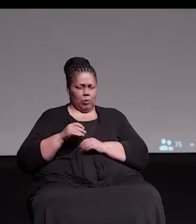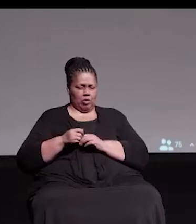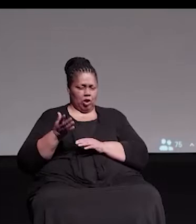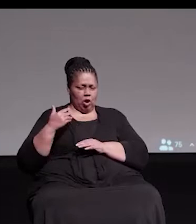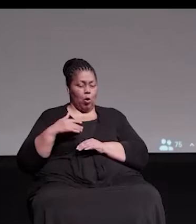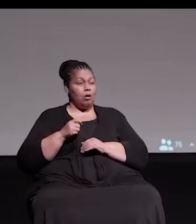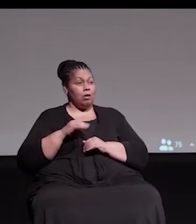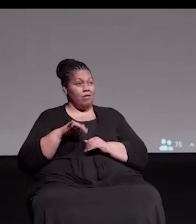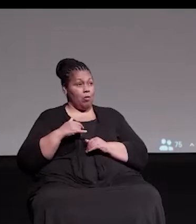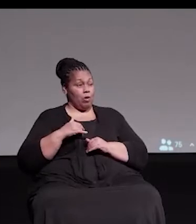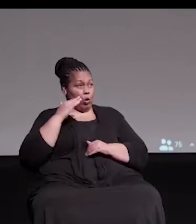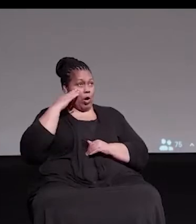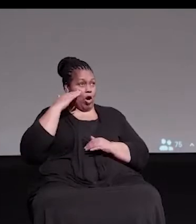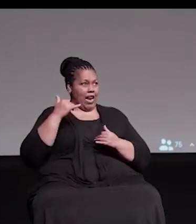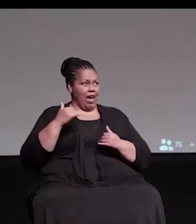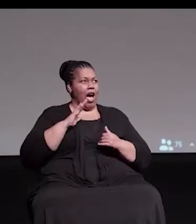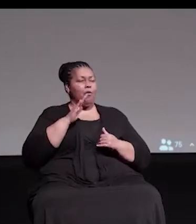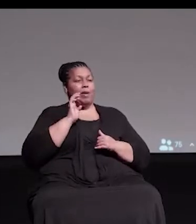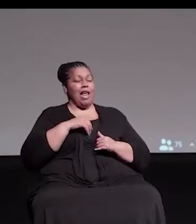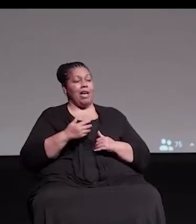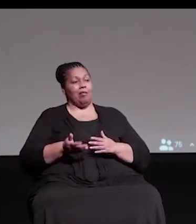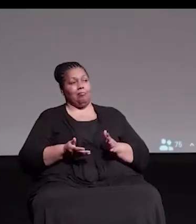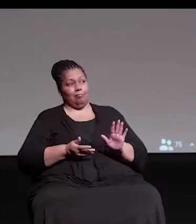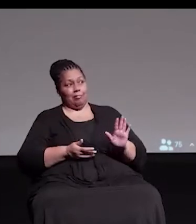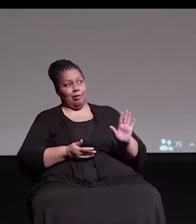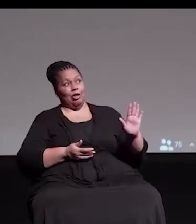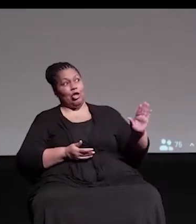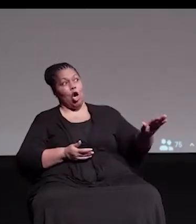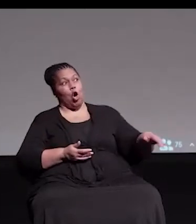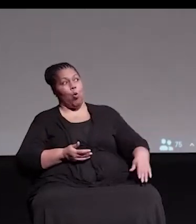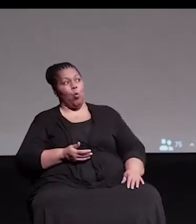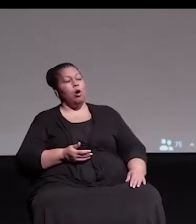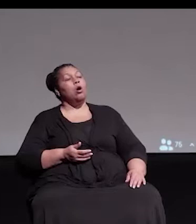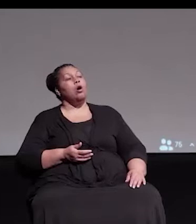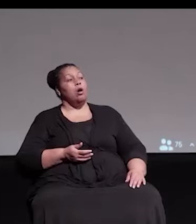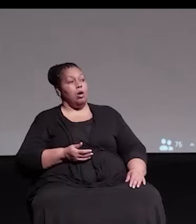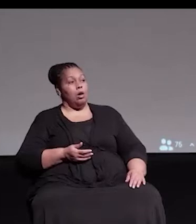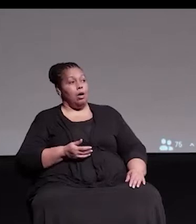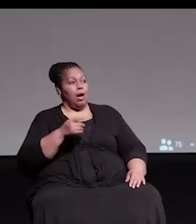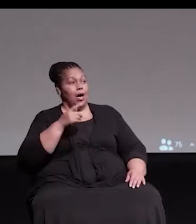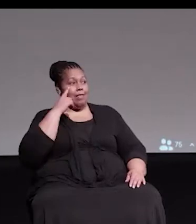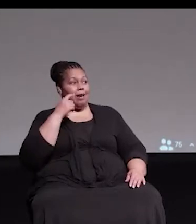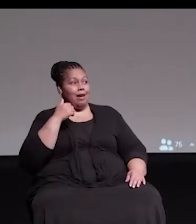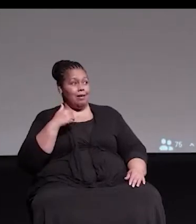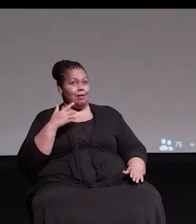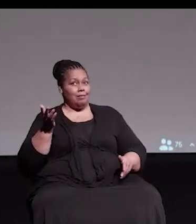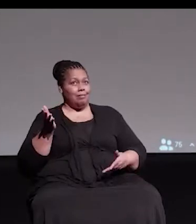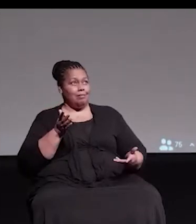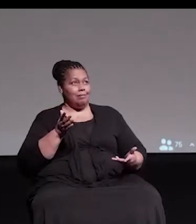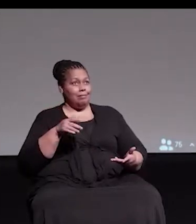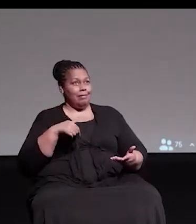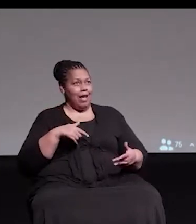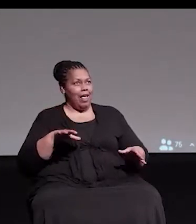my awareness now, I would be like, yo, like, you know, I think I have a case for